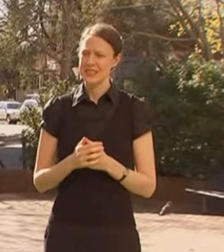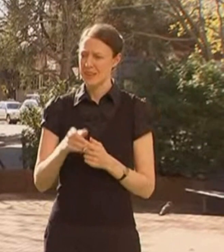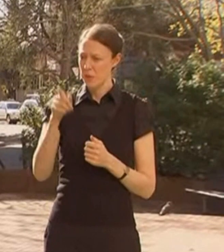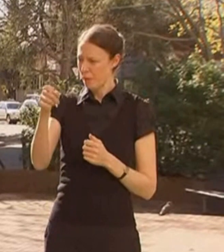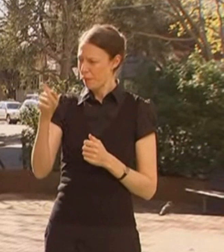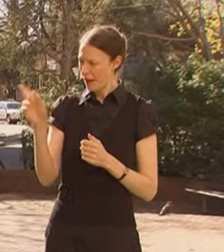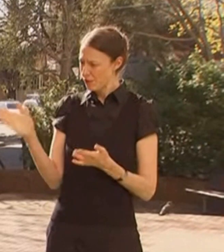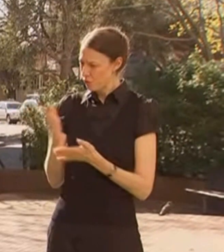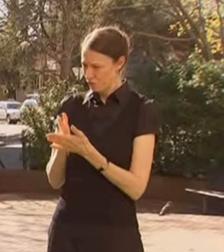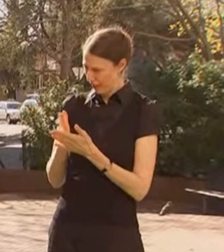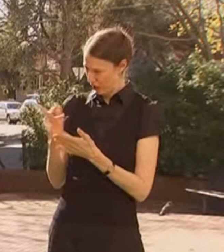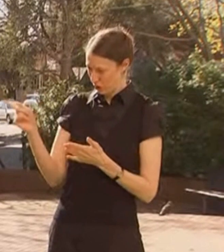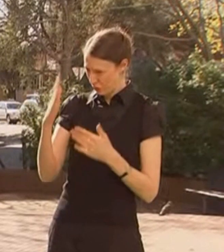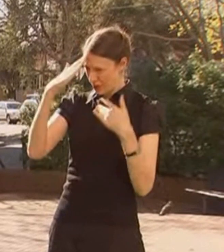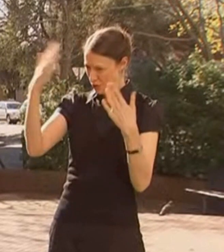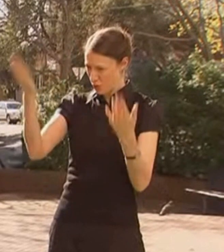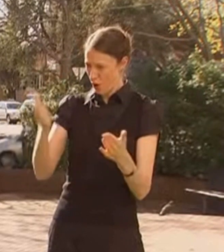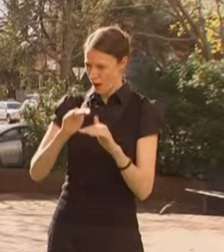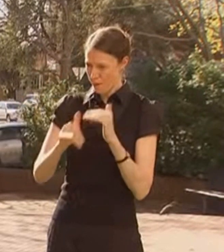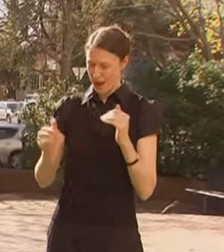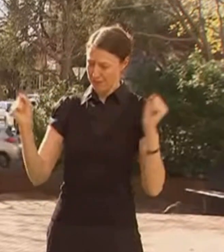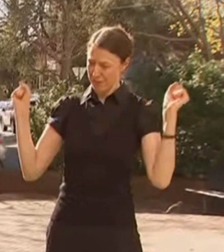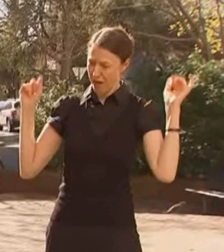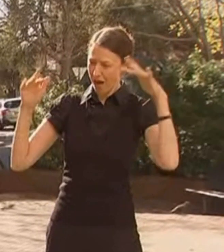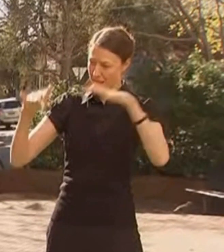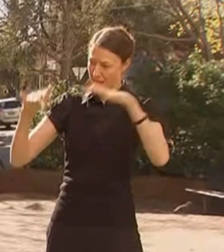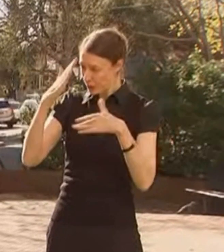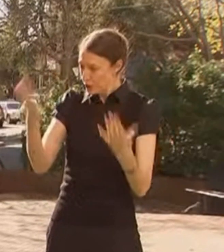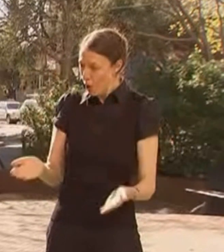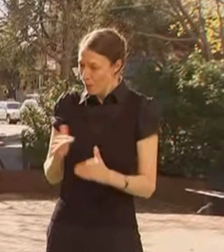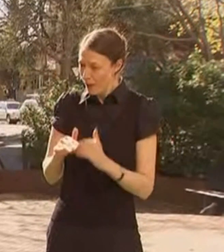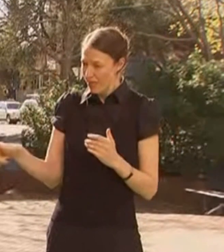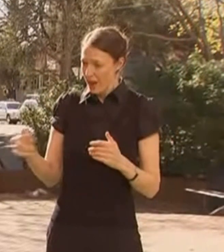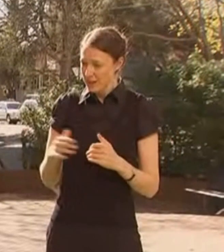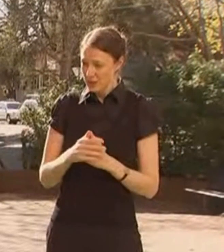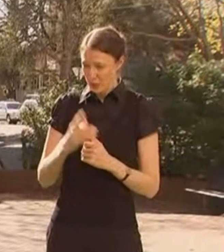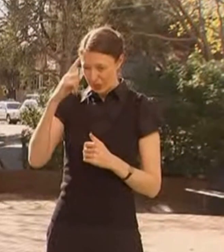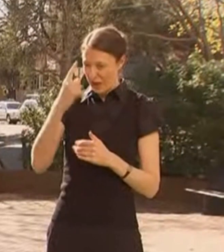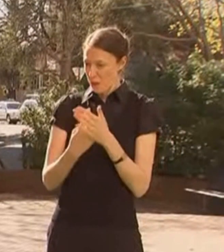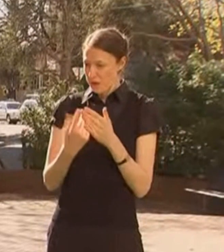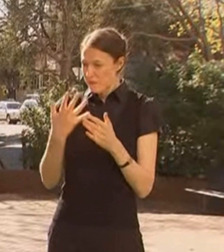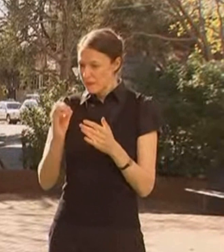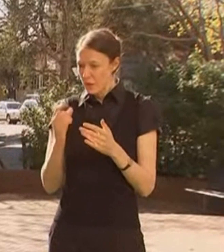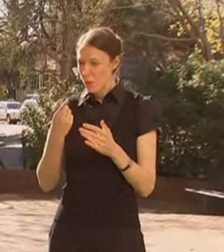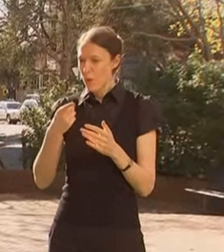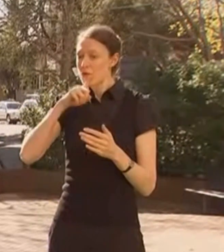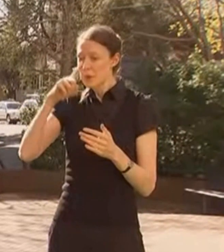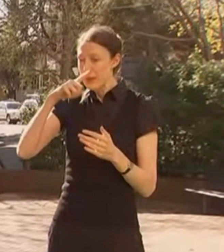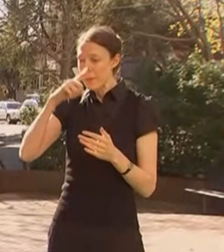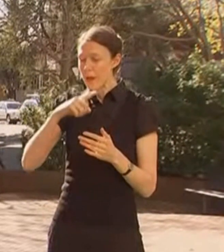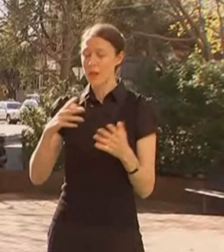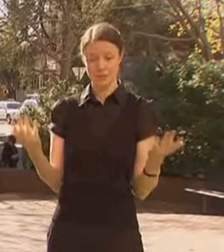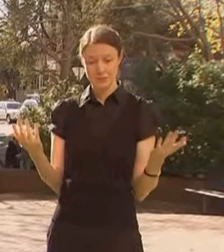Yes, so long as it is within the health rules. And clearly what this protest has turned into is a